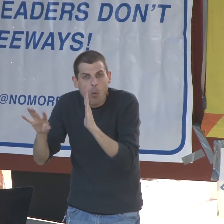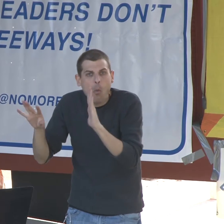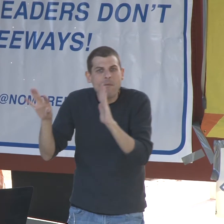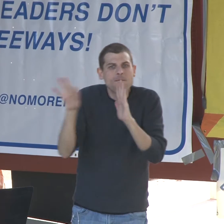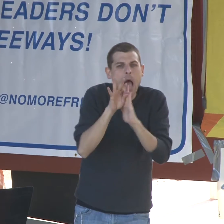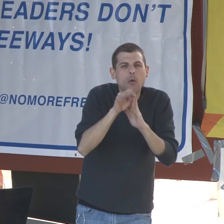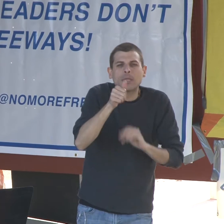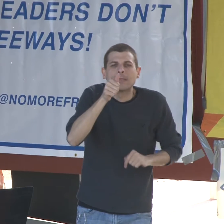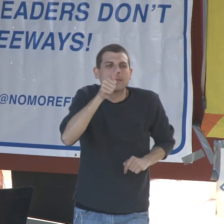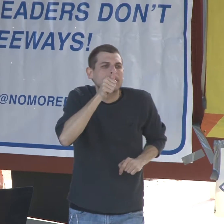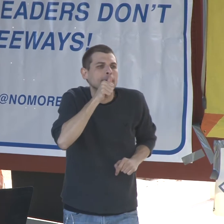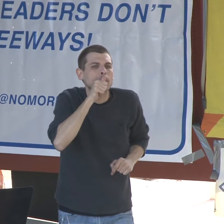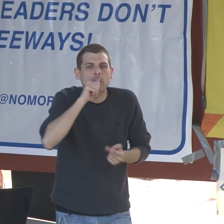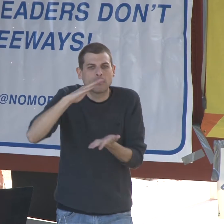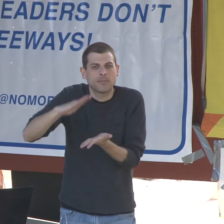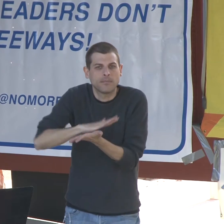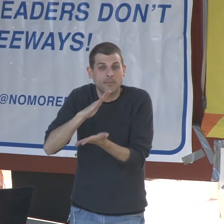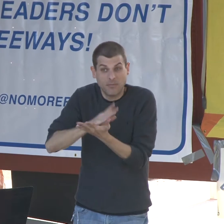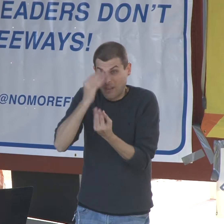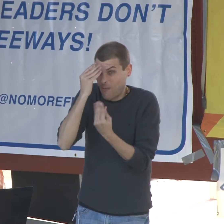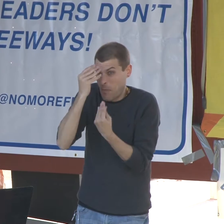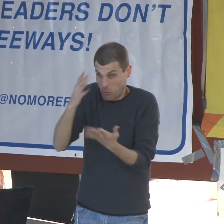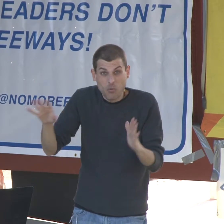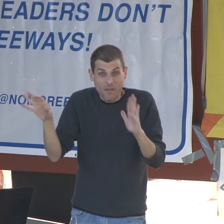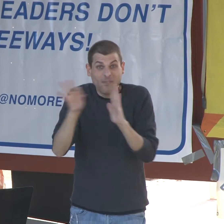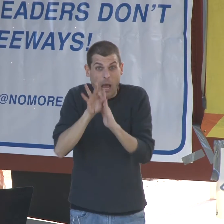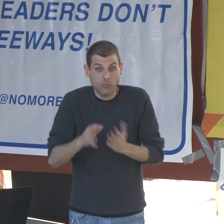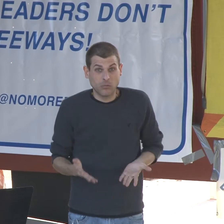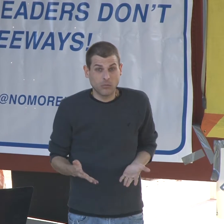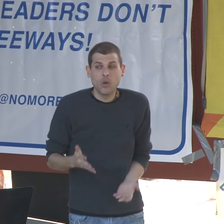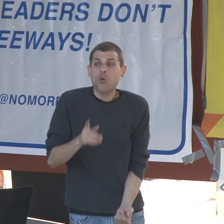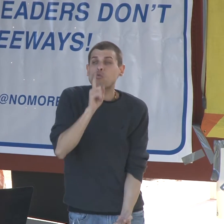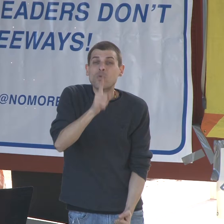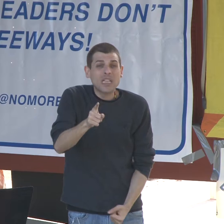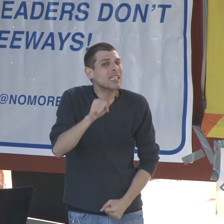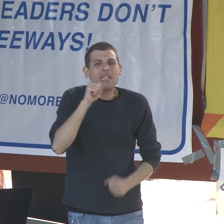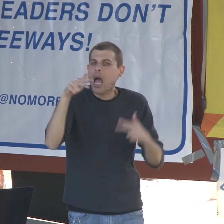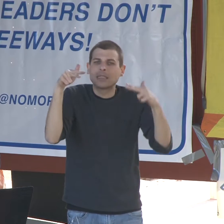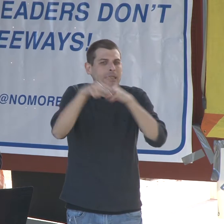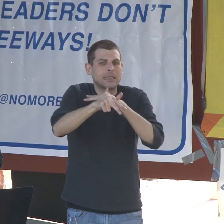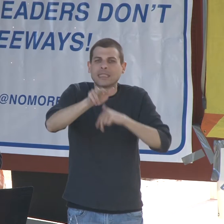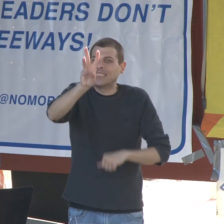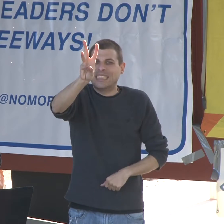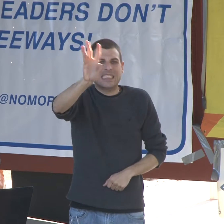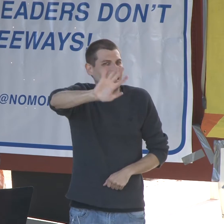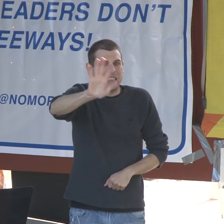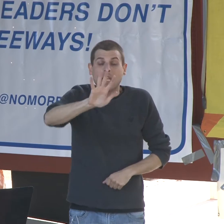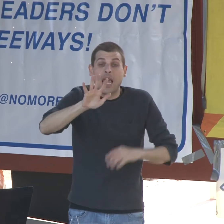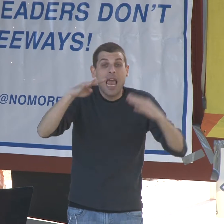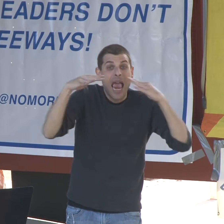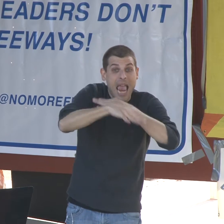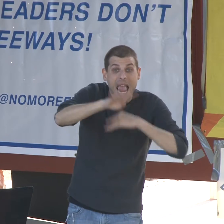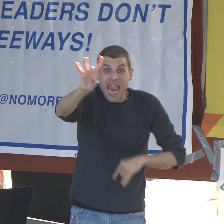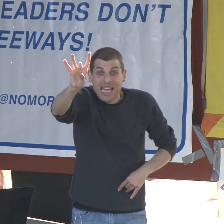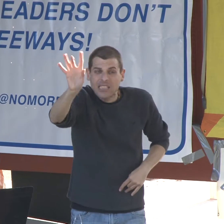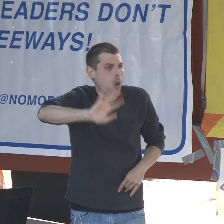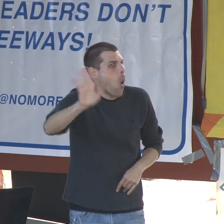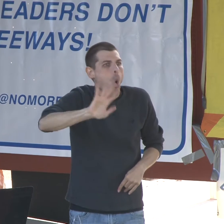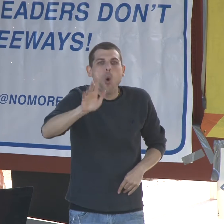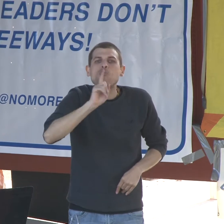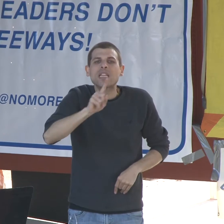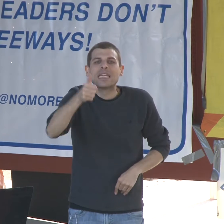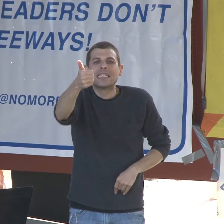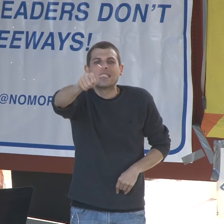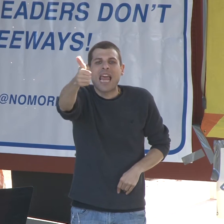kept secret by the Oregon Department of Transportation that show they're planning not a 6-lane freeway, not an 8-lane freeway,